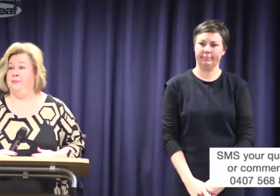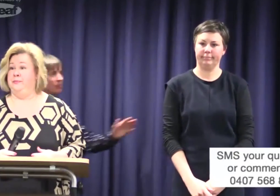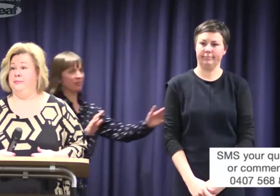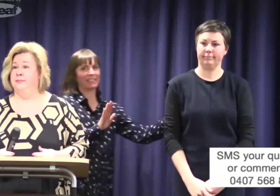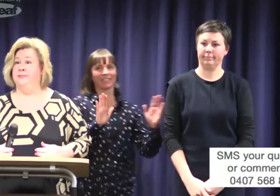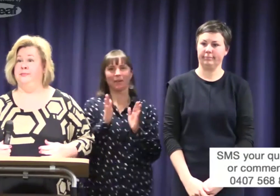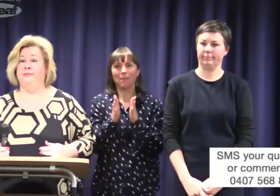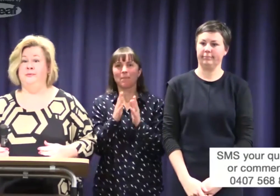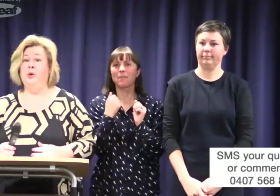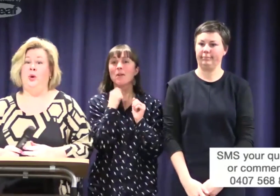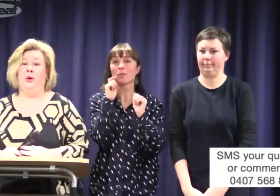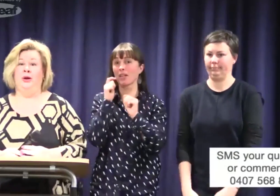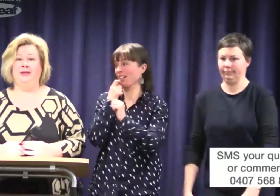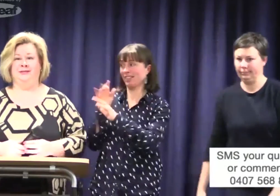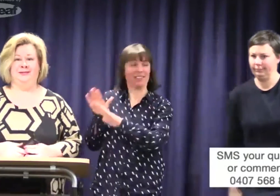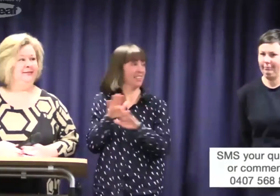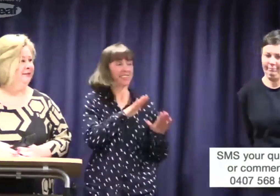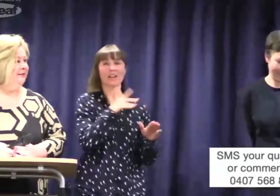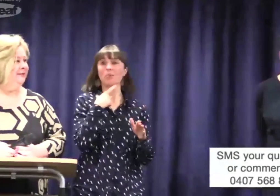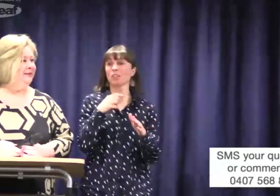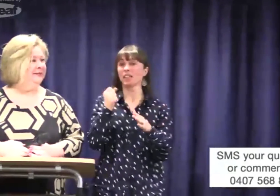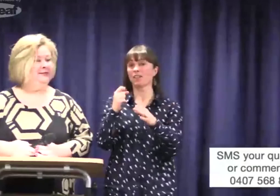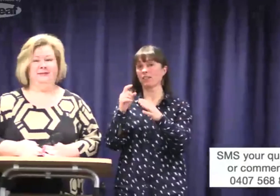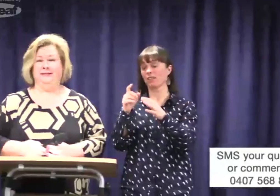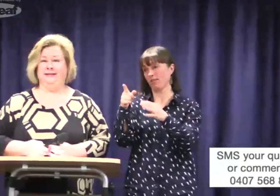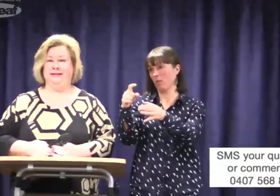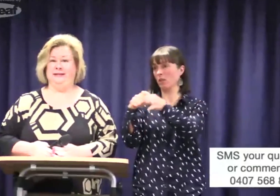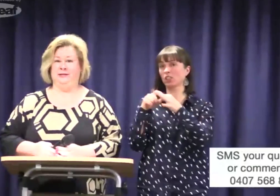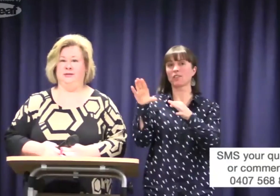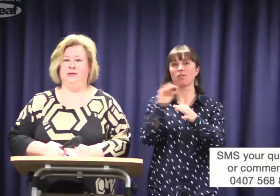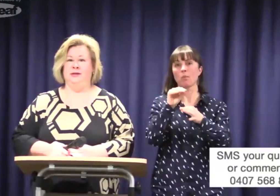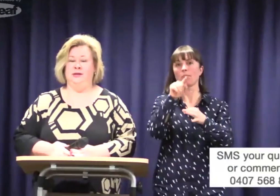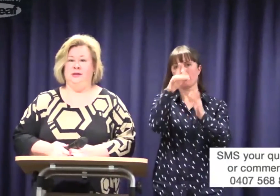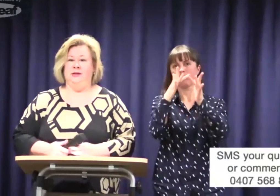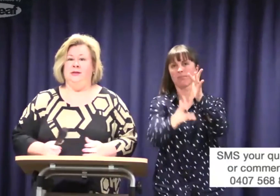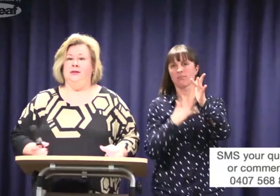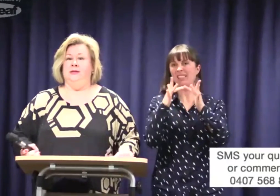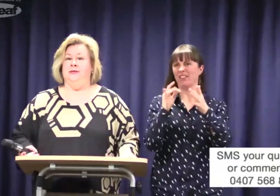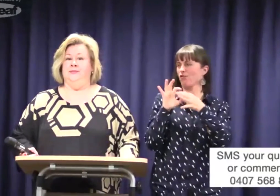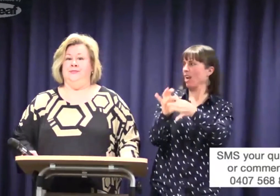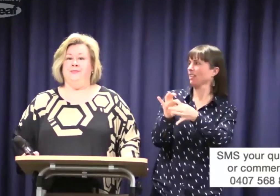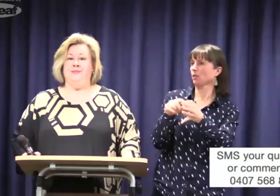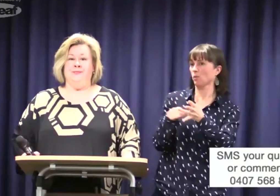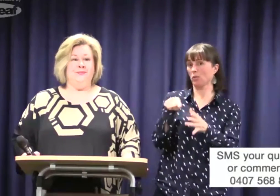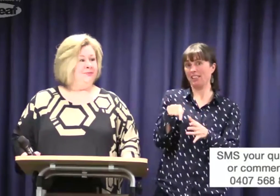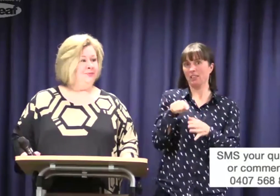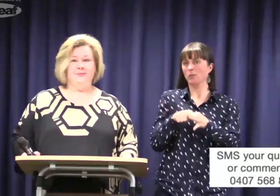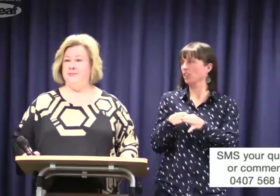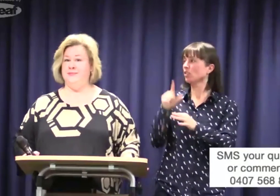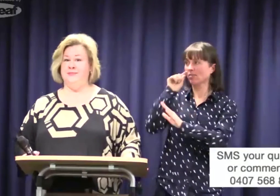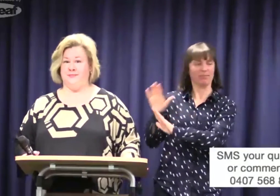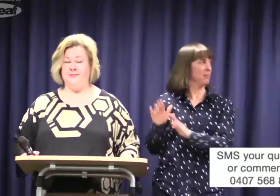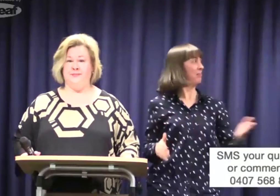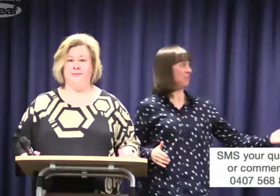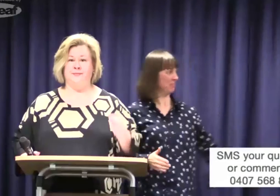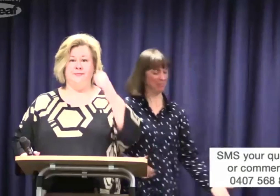Could you remain? I'll sign in between the two of you. We've got another question from